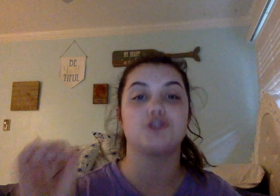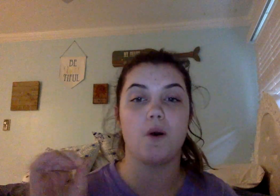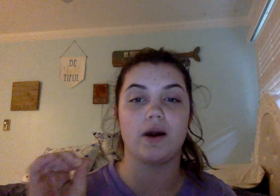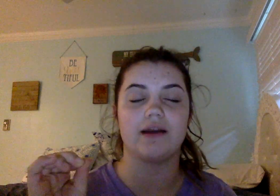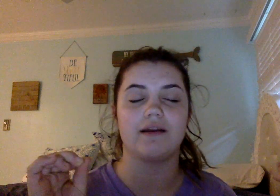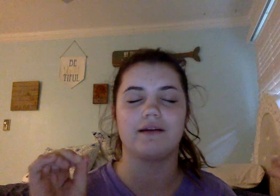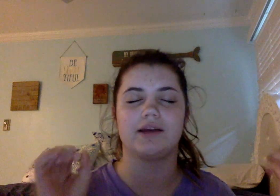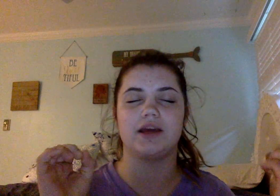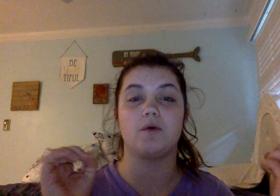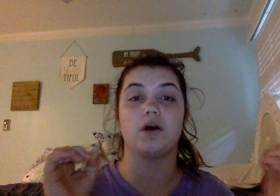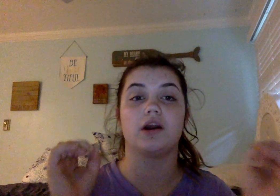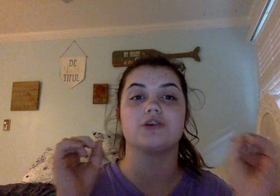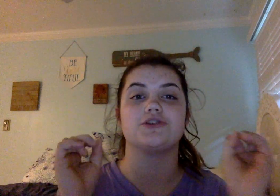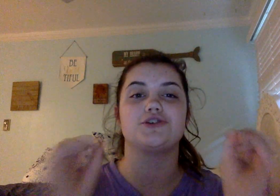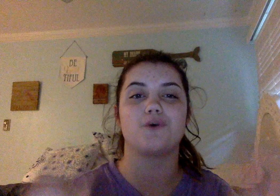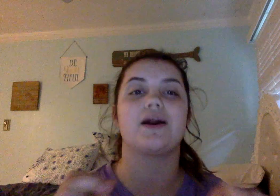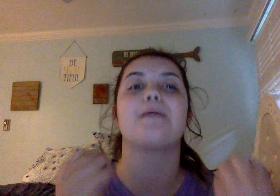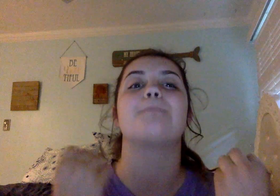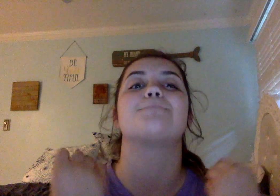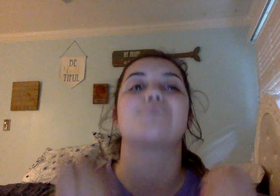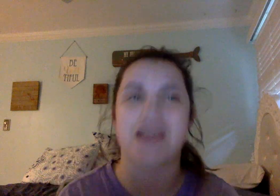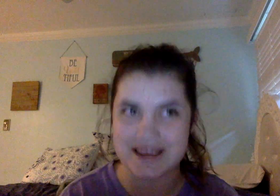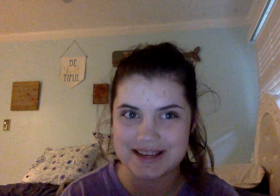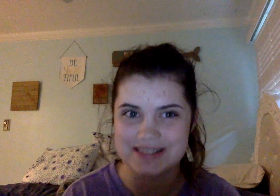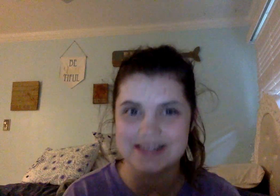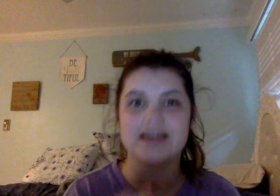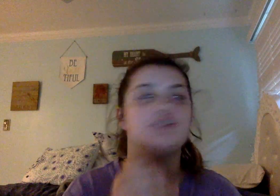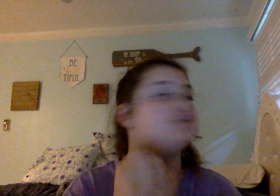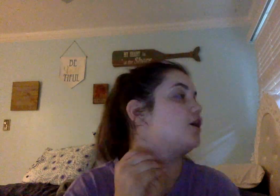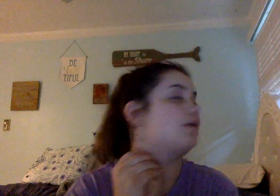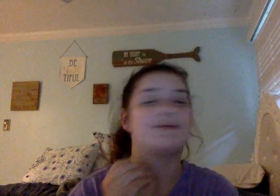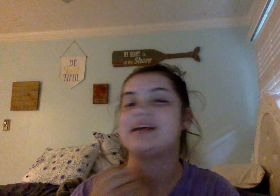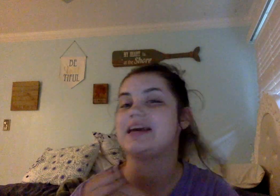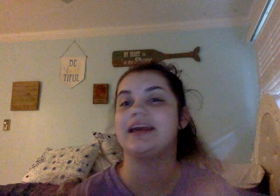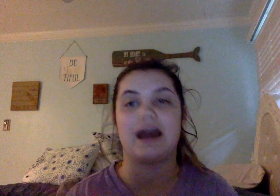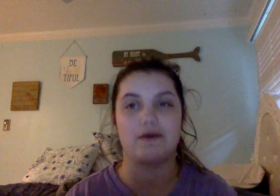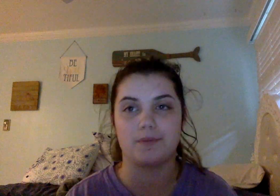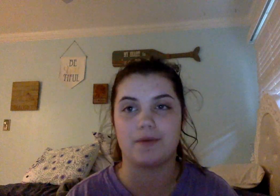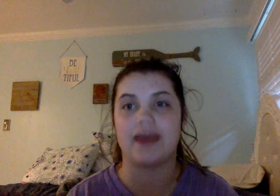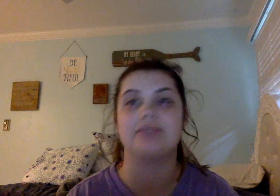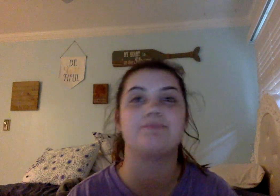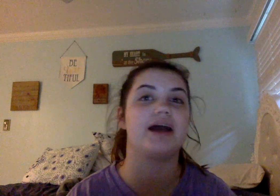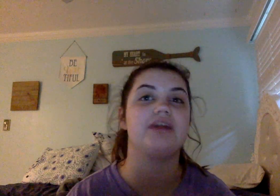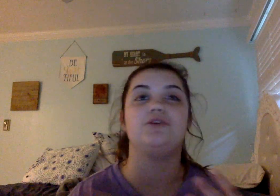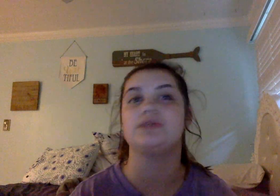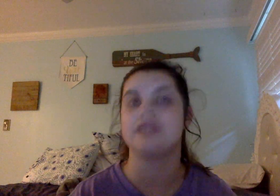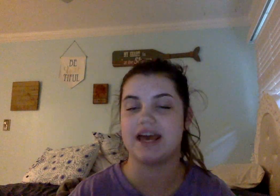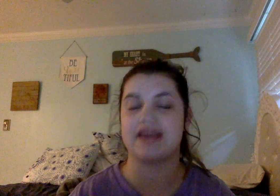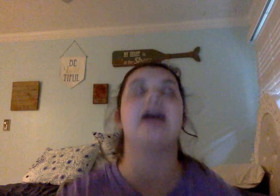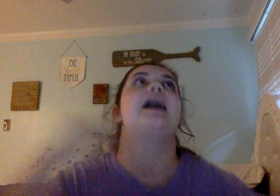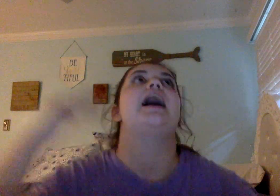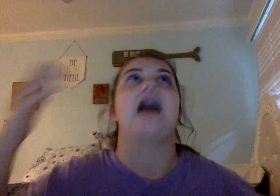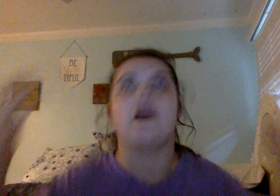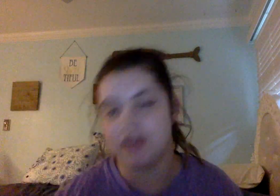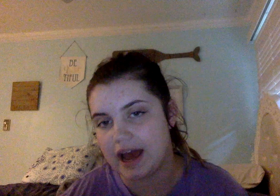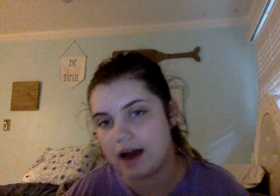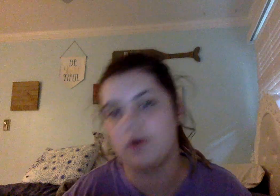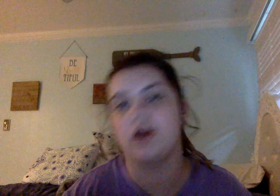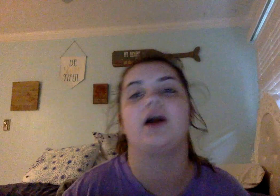short, keyword, short breaks. You don't want to be taking hour breaks, but if you can take every hour,